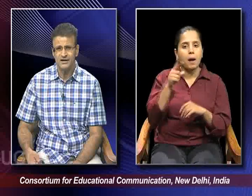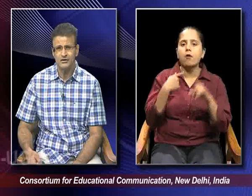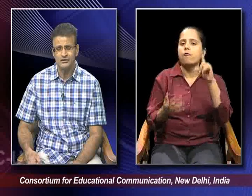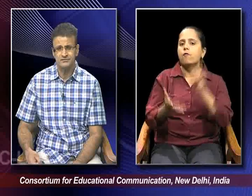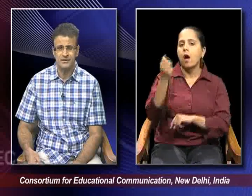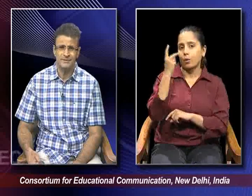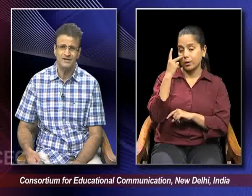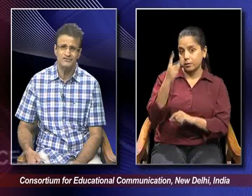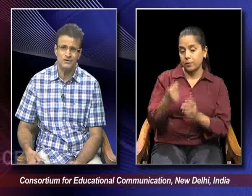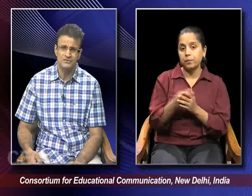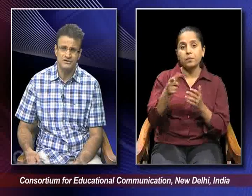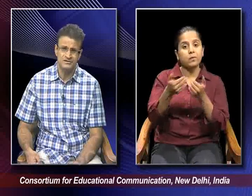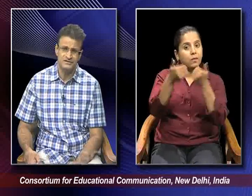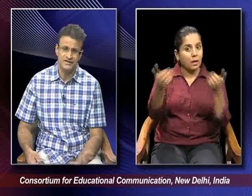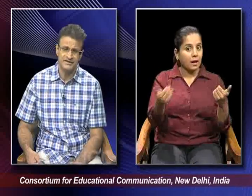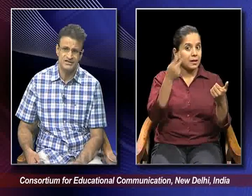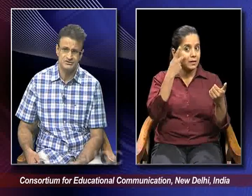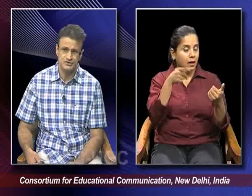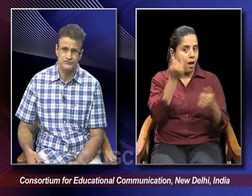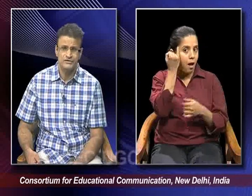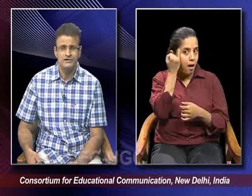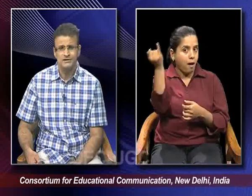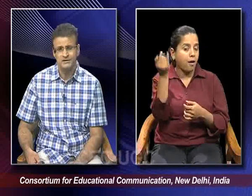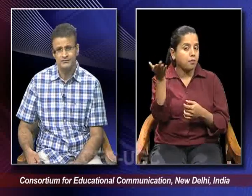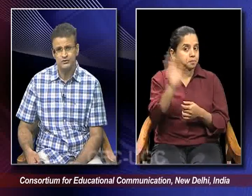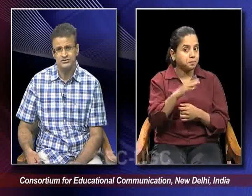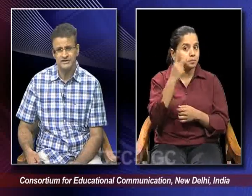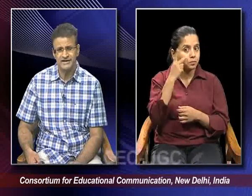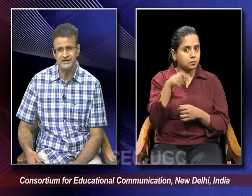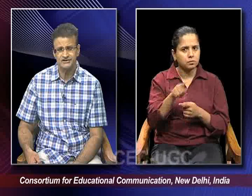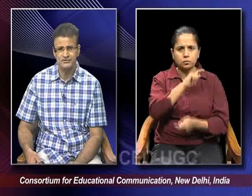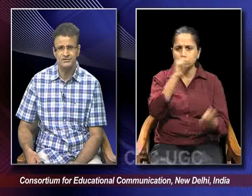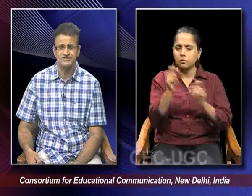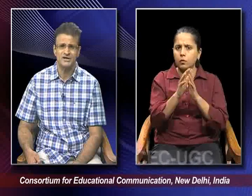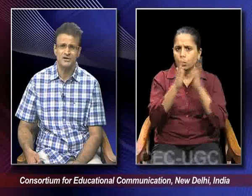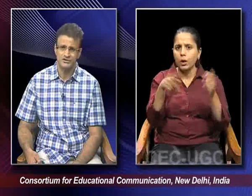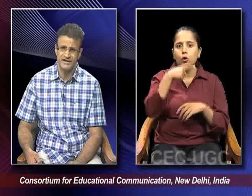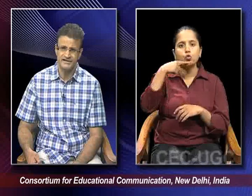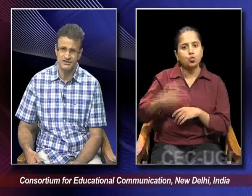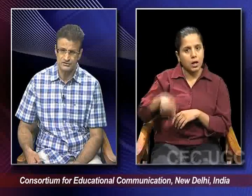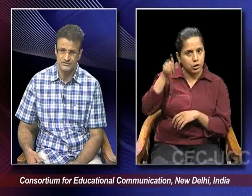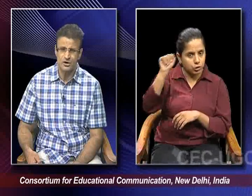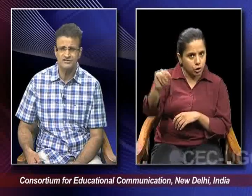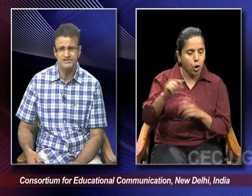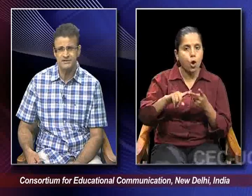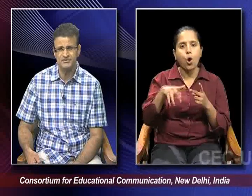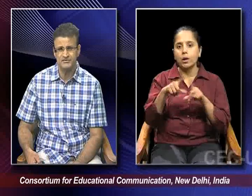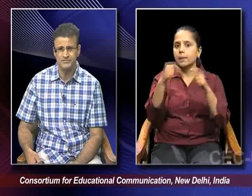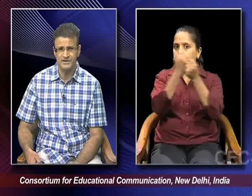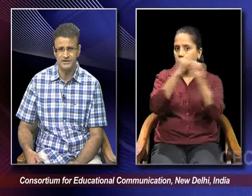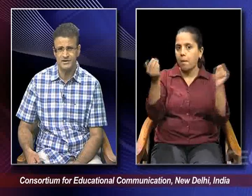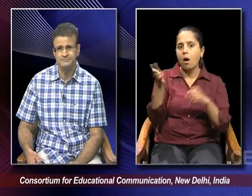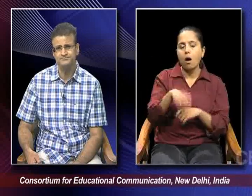that how apart from the ideas of revolutionary ideas from Russia or the ideas of democracy coming